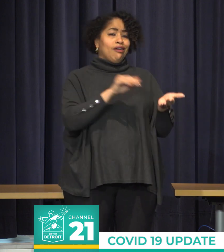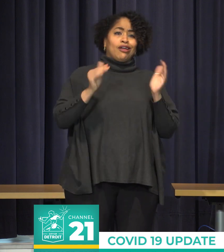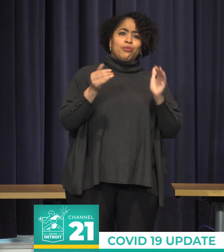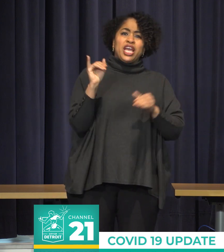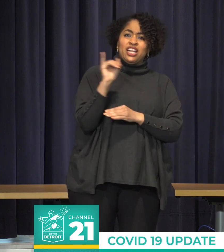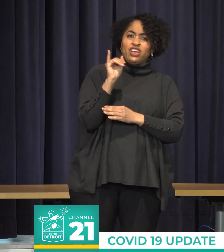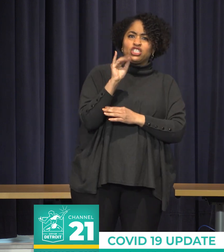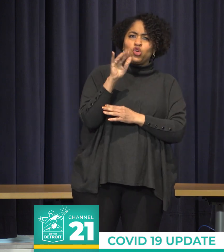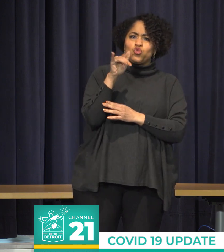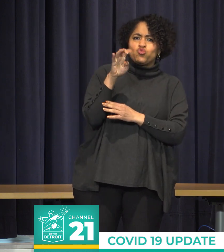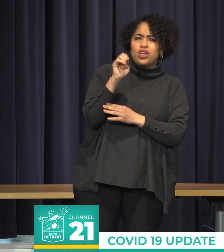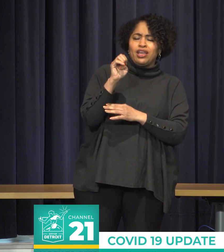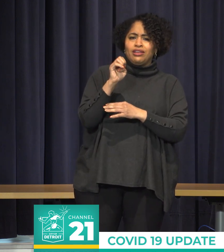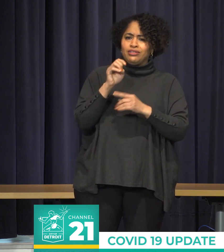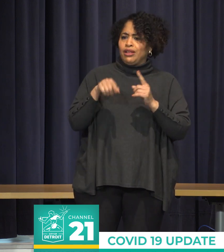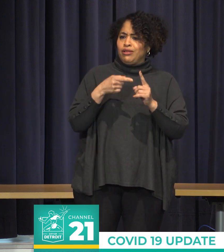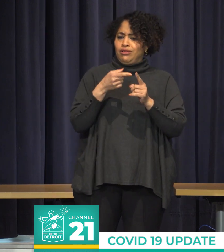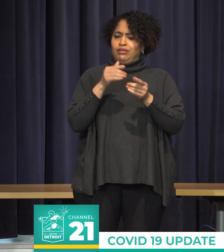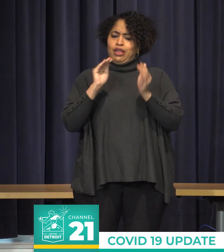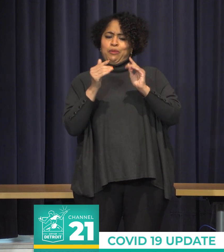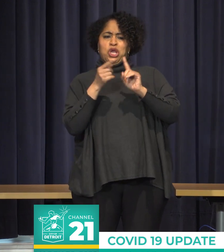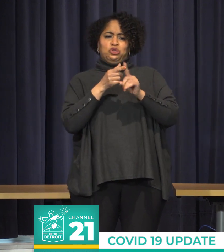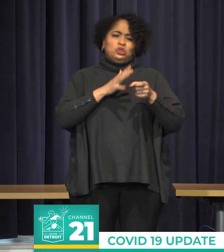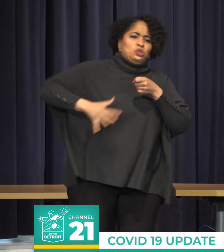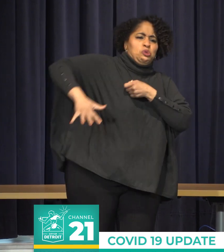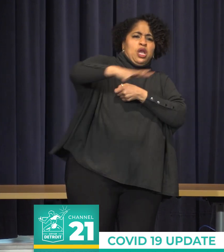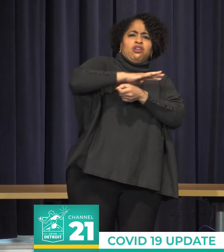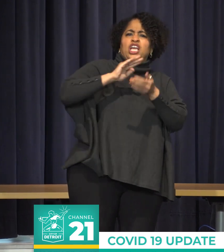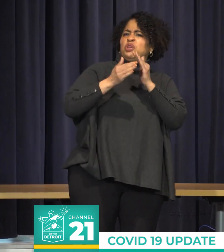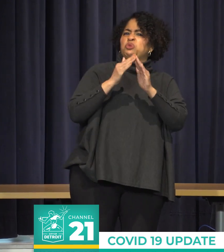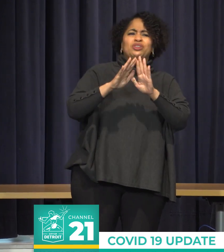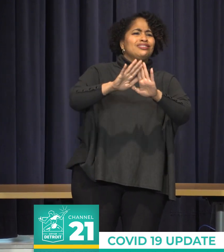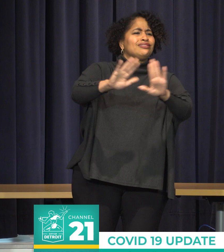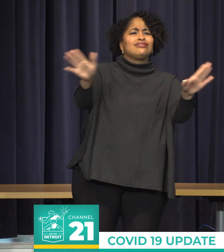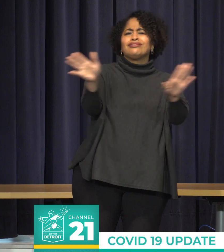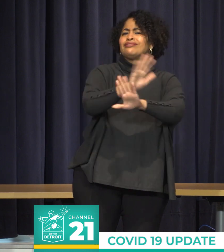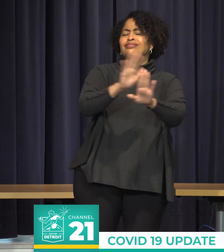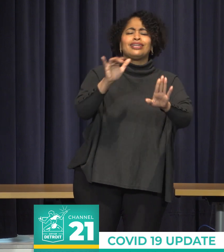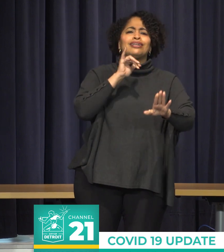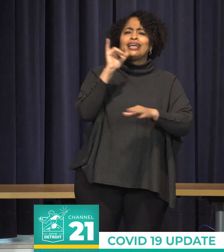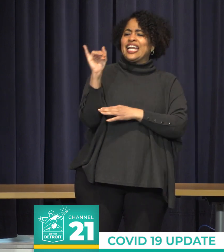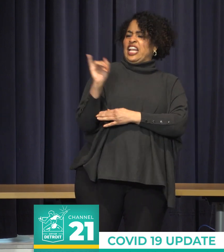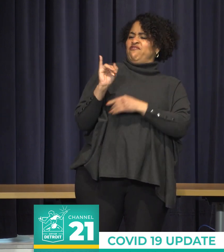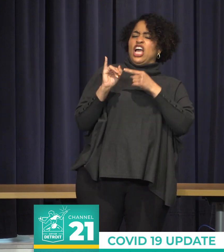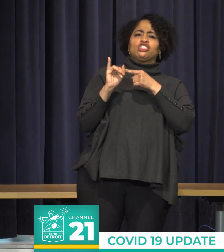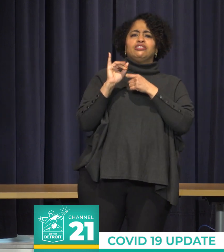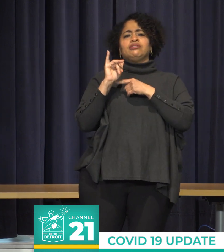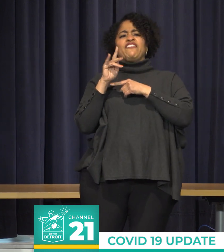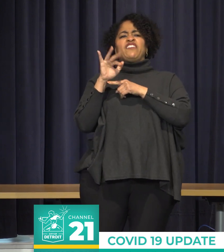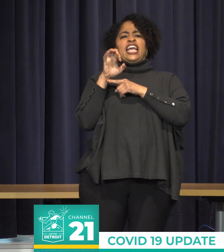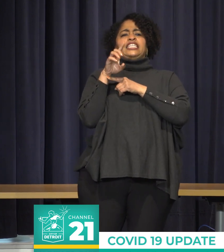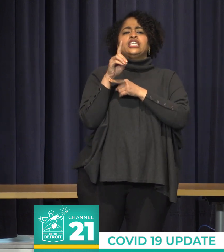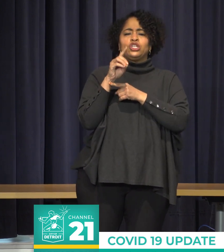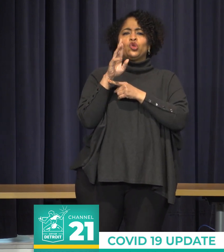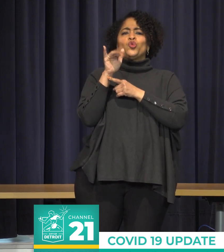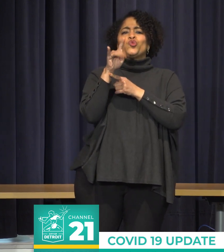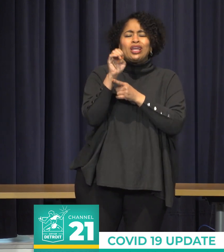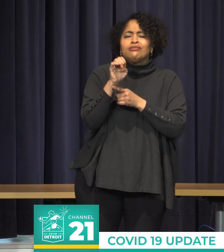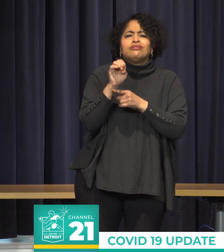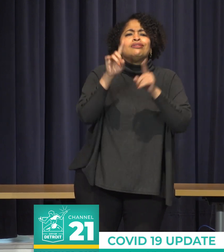rate in Detroit versus the surrounding communities. It is not the infection rate, it's the testing